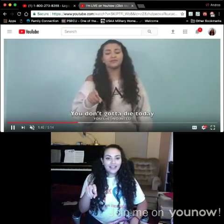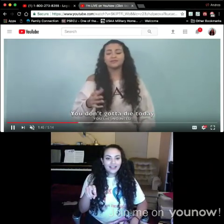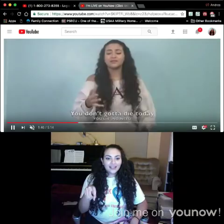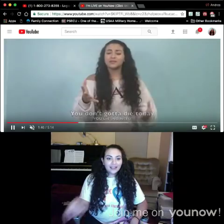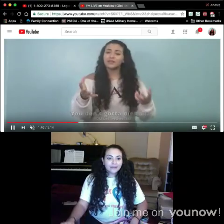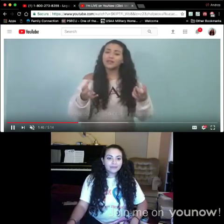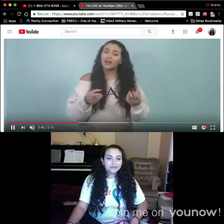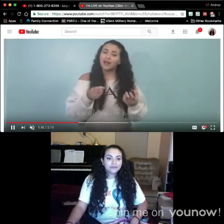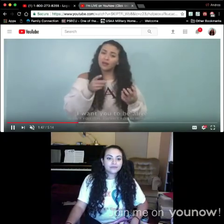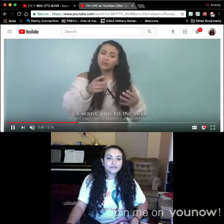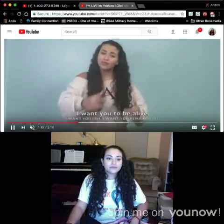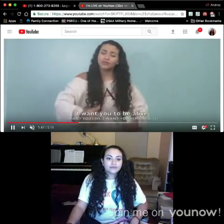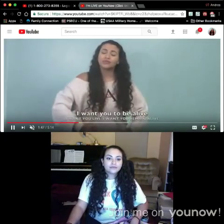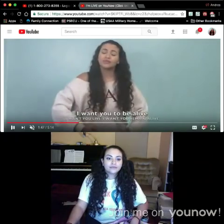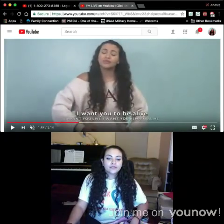Yeah.